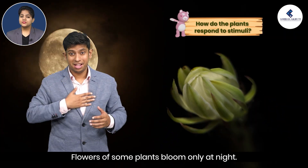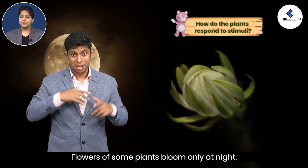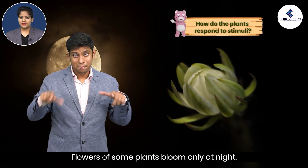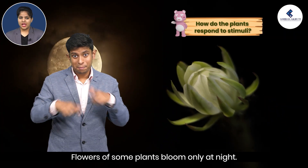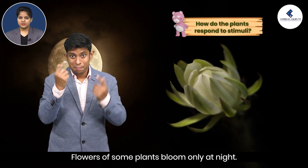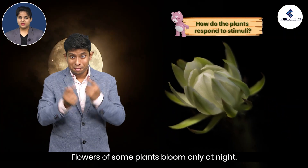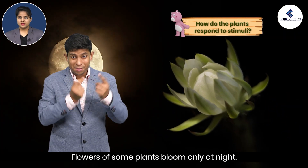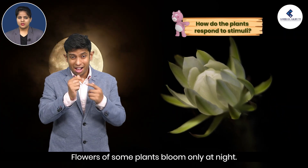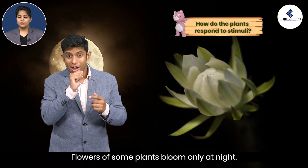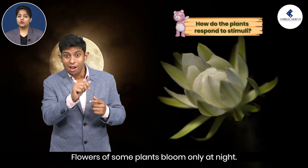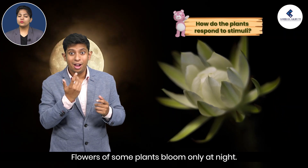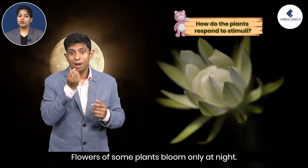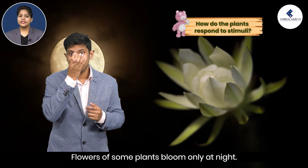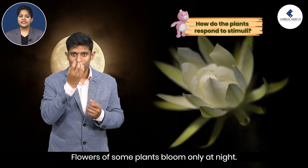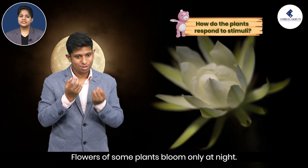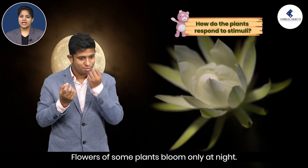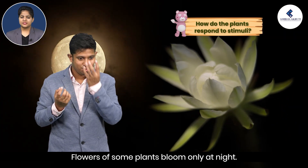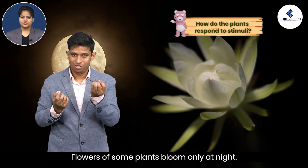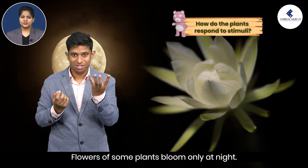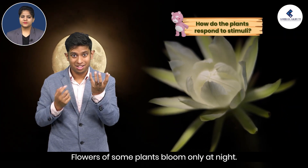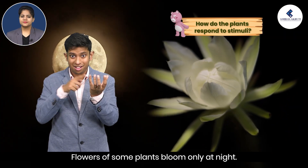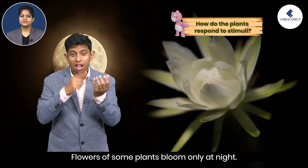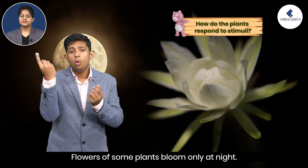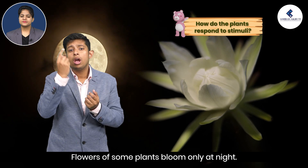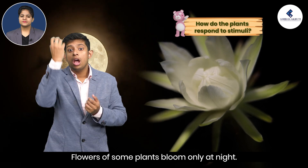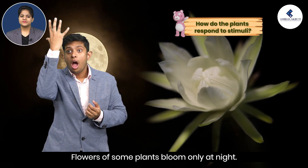Flowers of some plants bloom only at night.